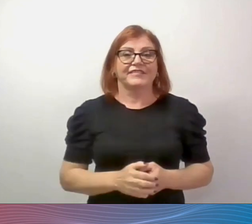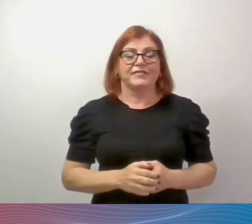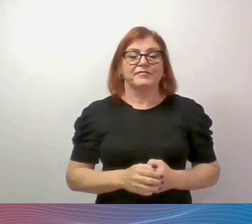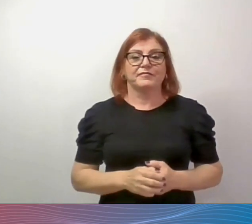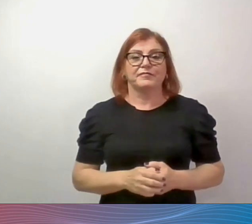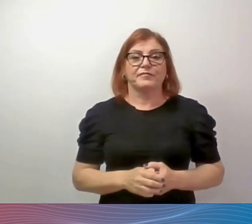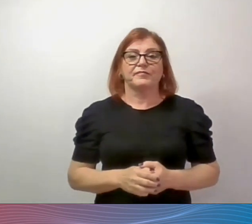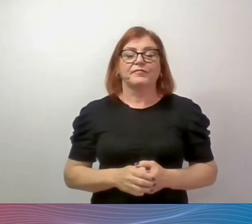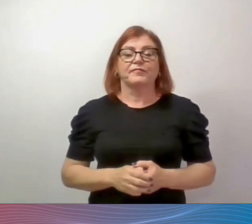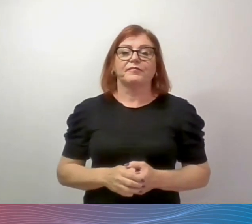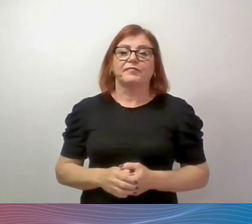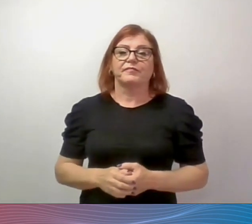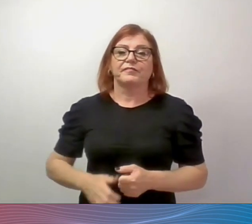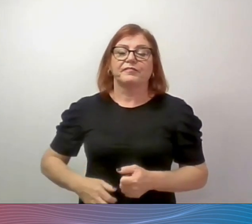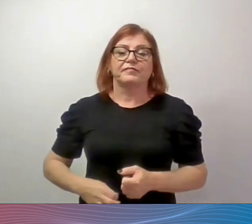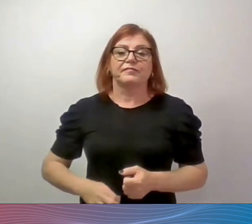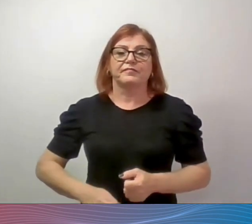aqui